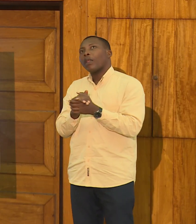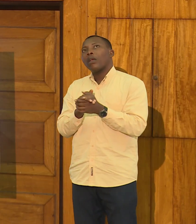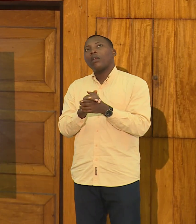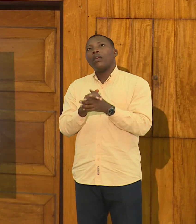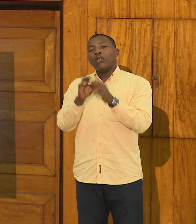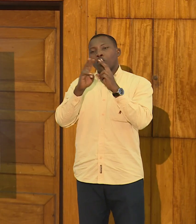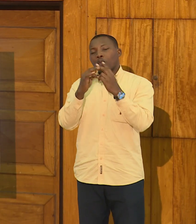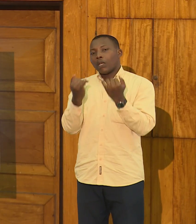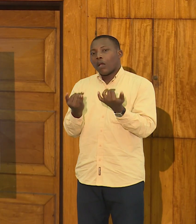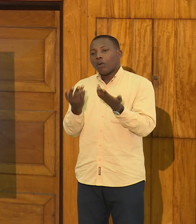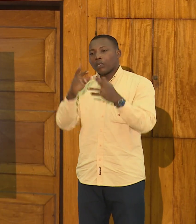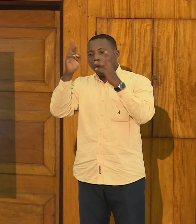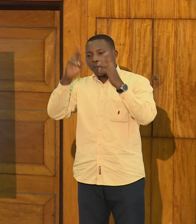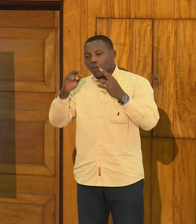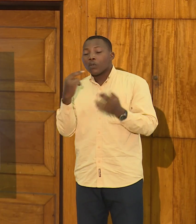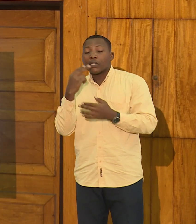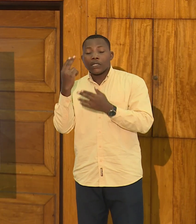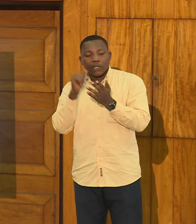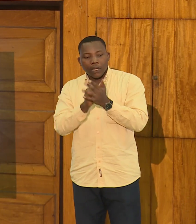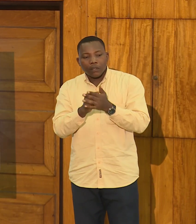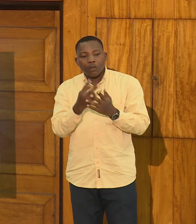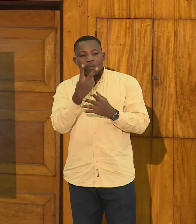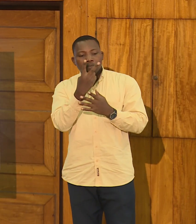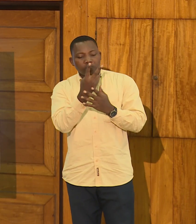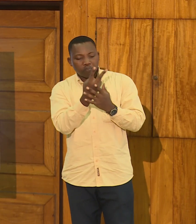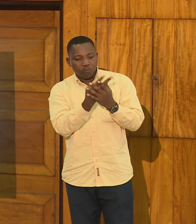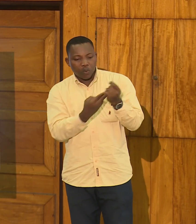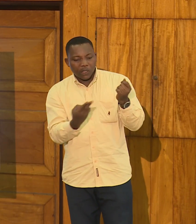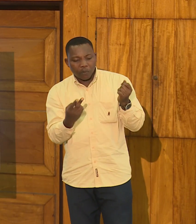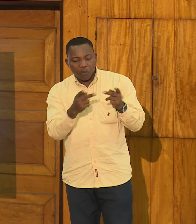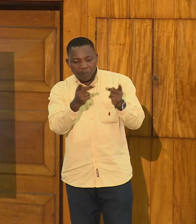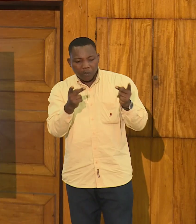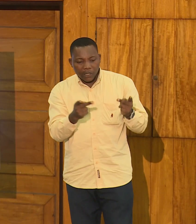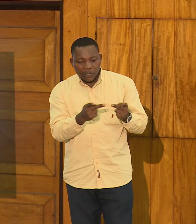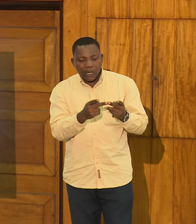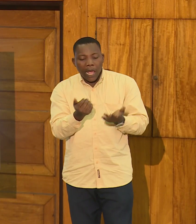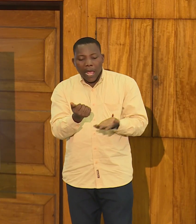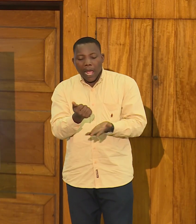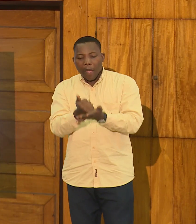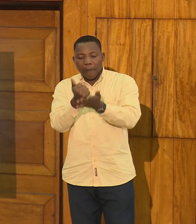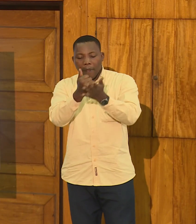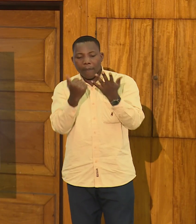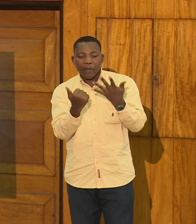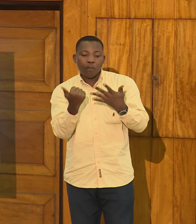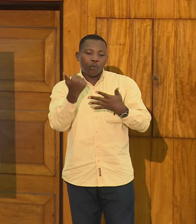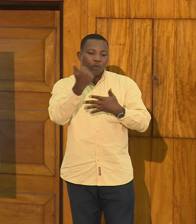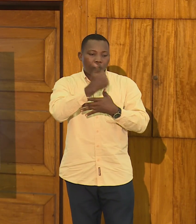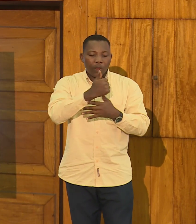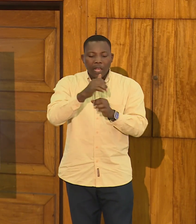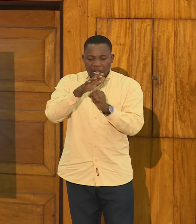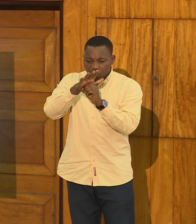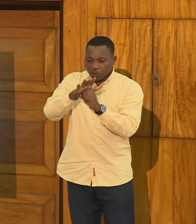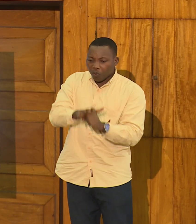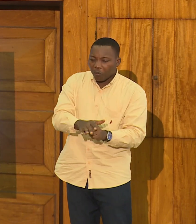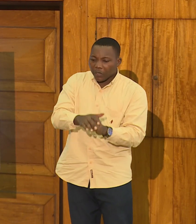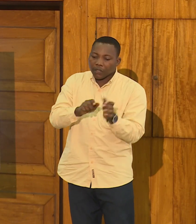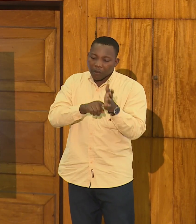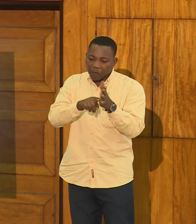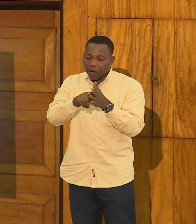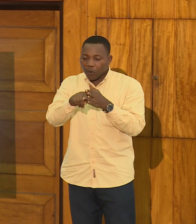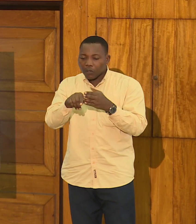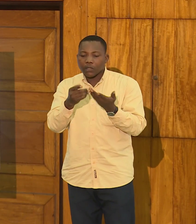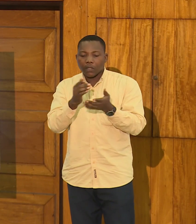approaches significantly improve adherence to art and promote viral suppression. Ongoing investment